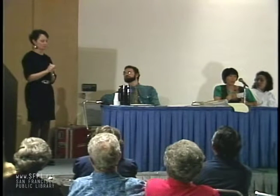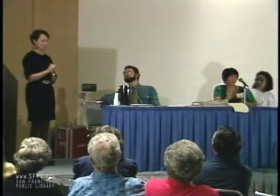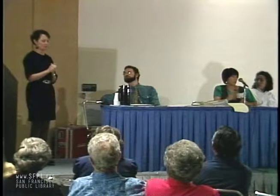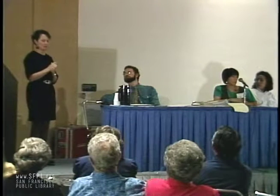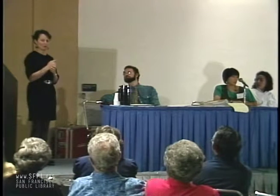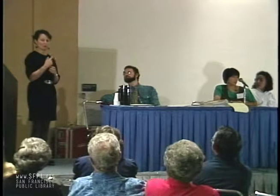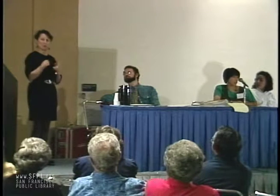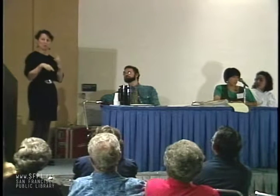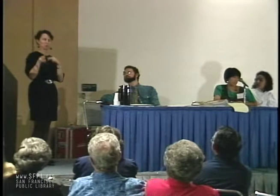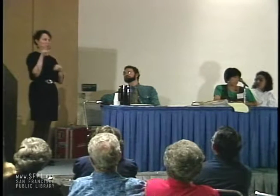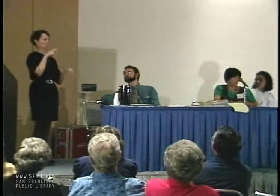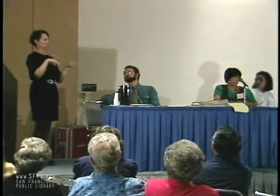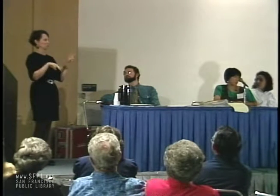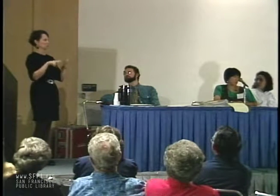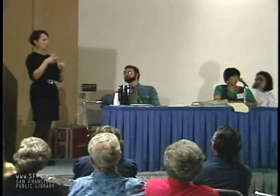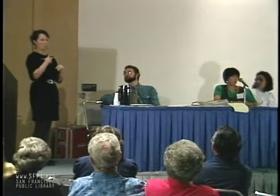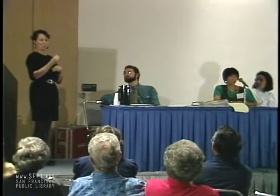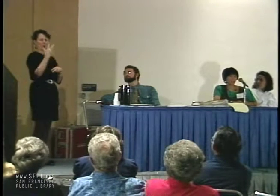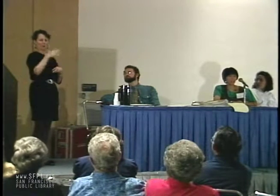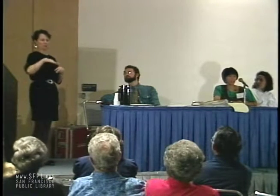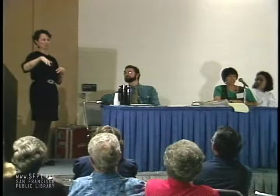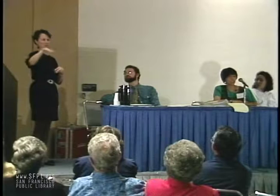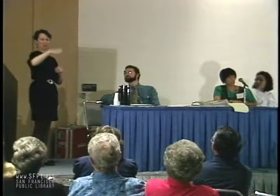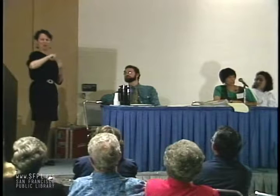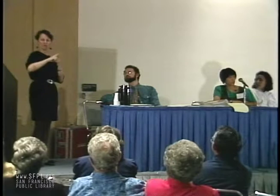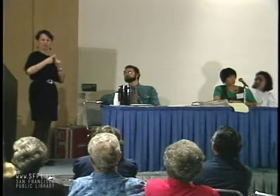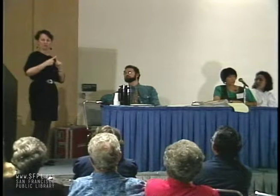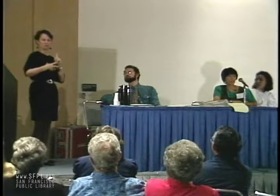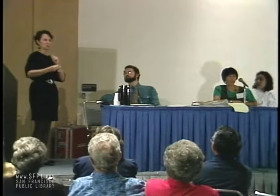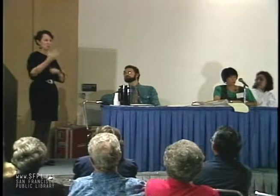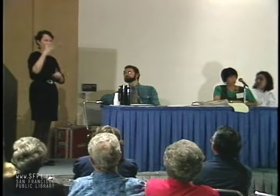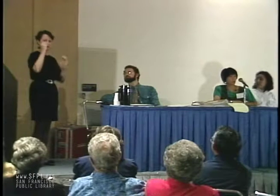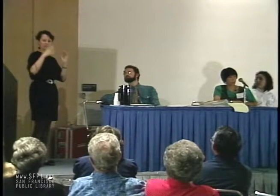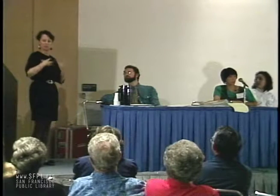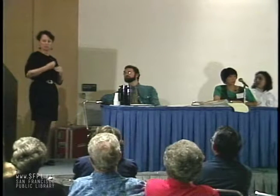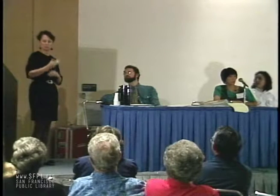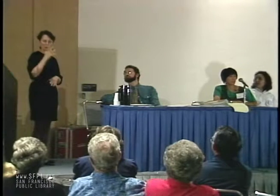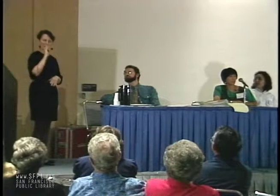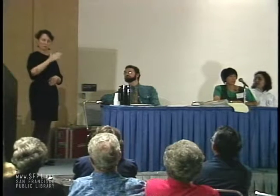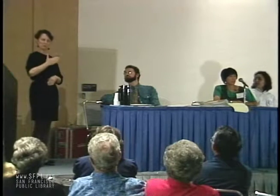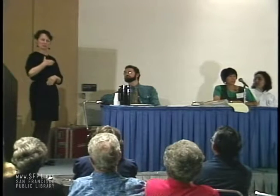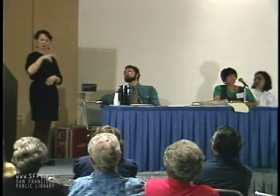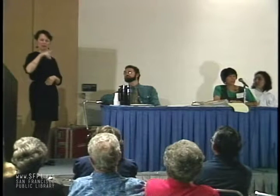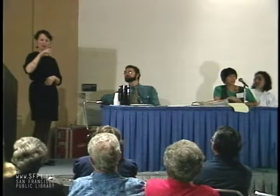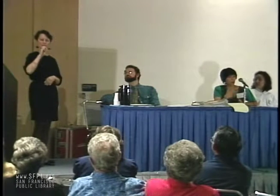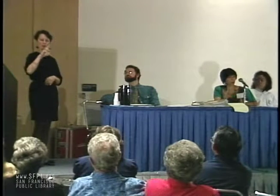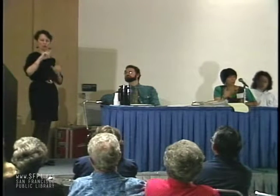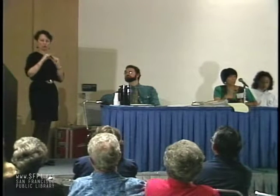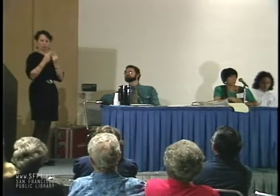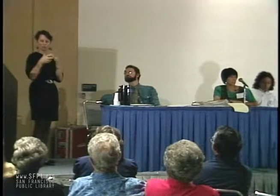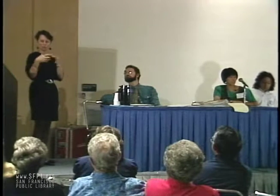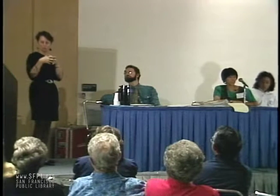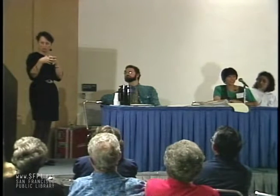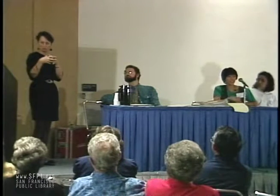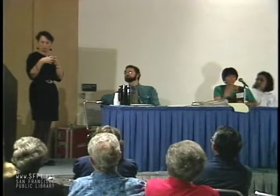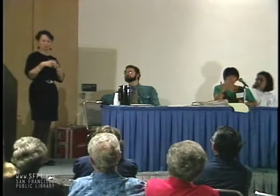had was Caucasian peers and Caucasian teachers, and that was my peer group. So, and all they would continually see